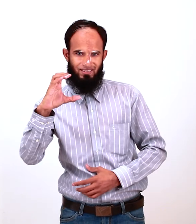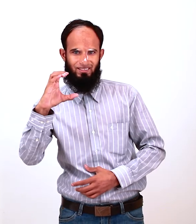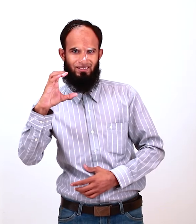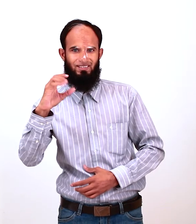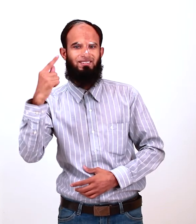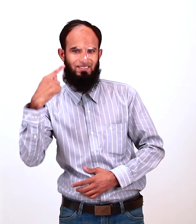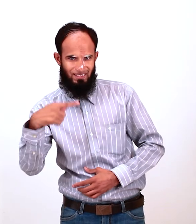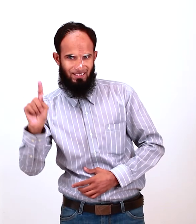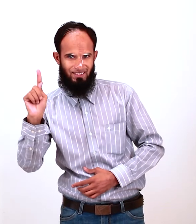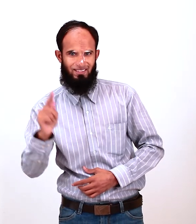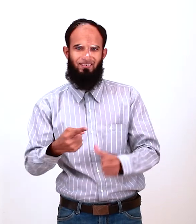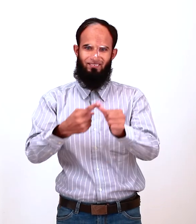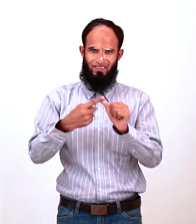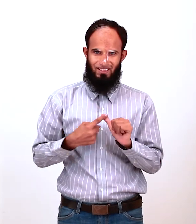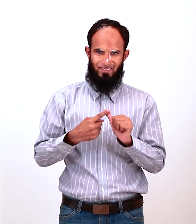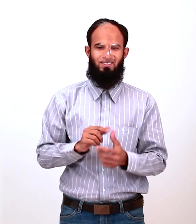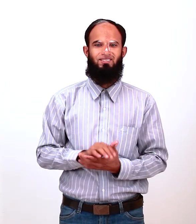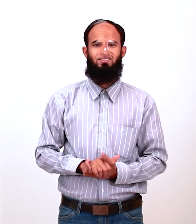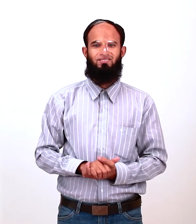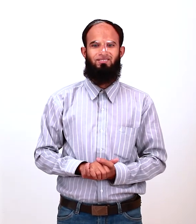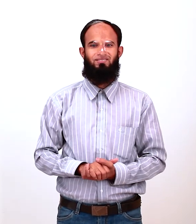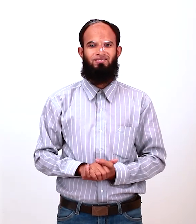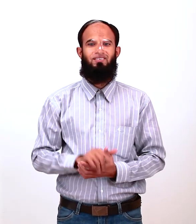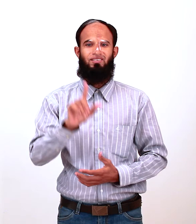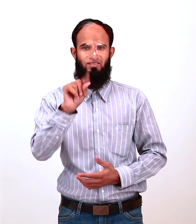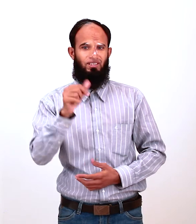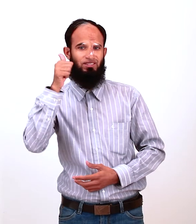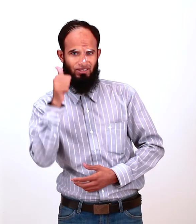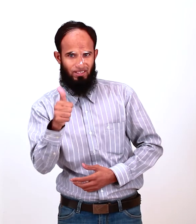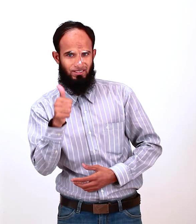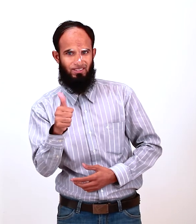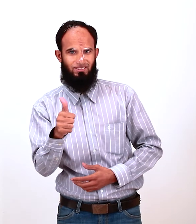You did great!